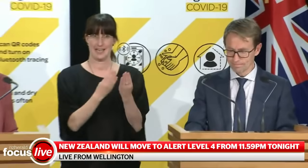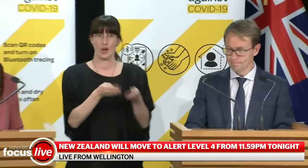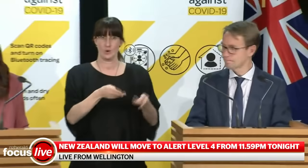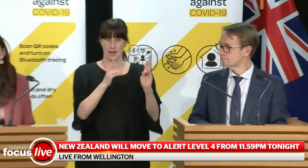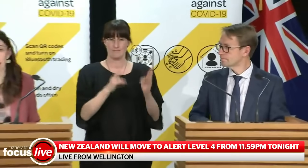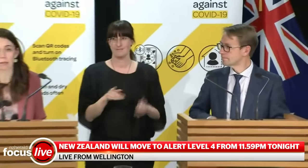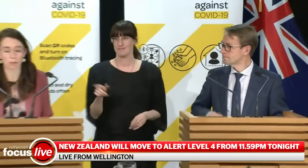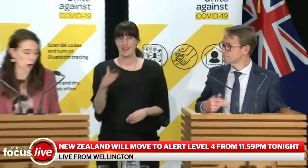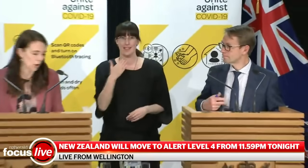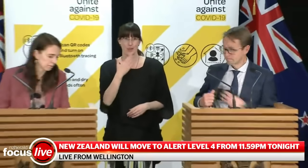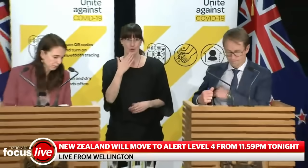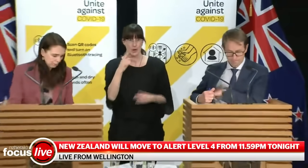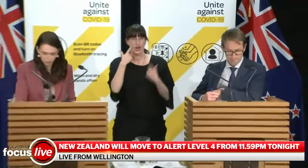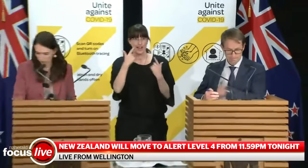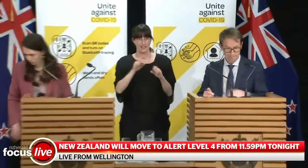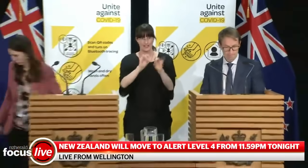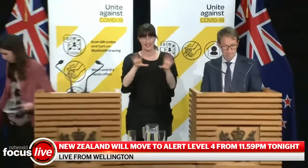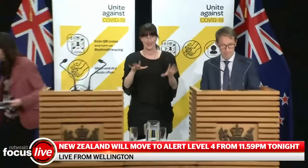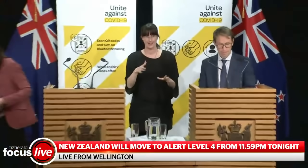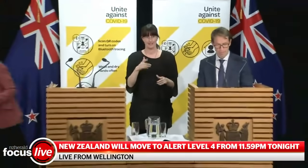We'll be back at 1 p.m. tomorrow.